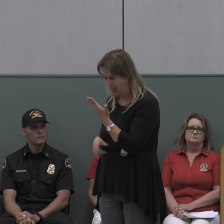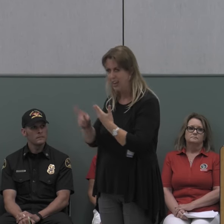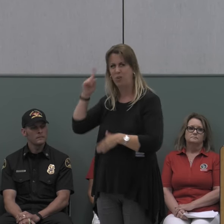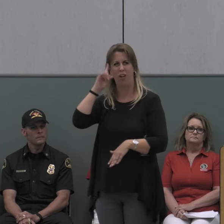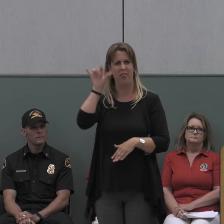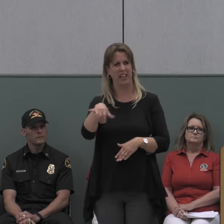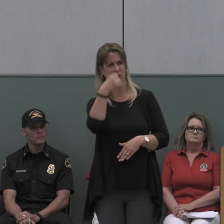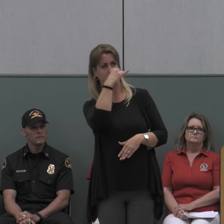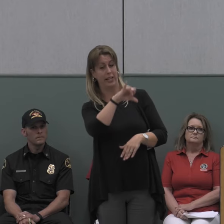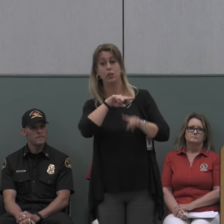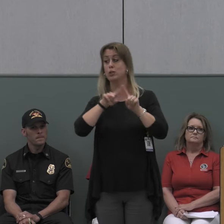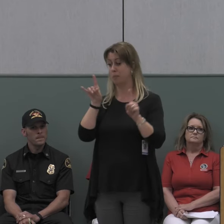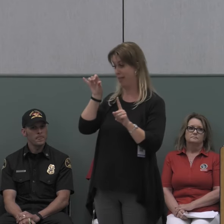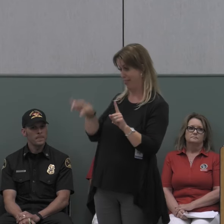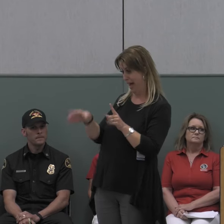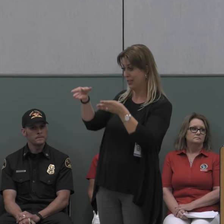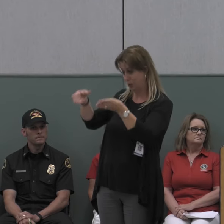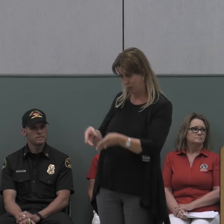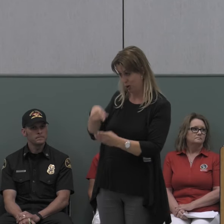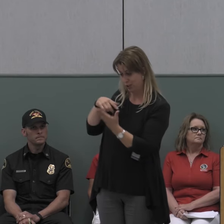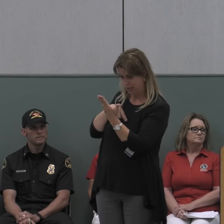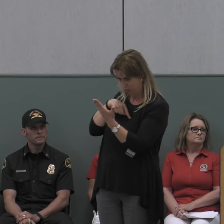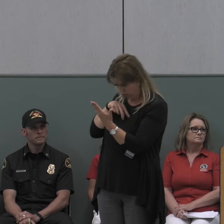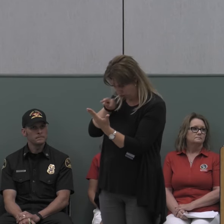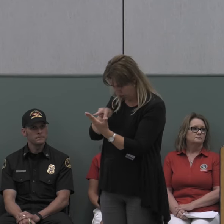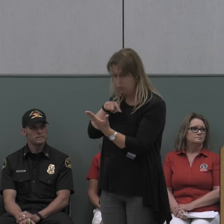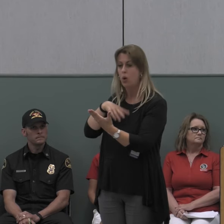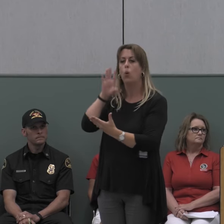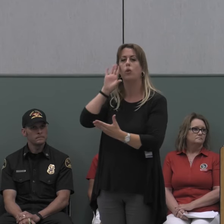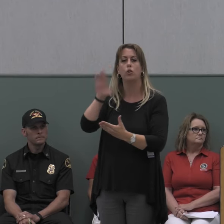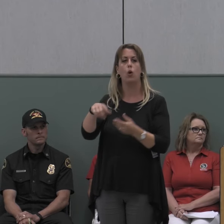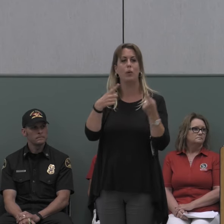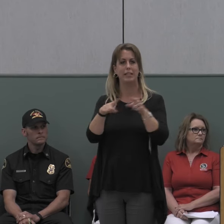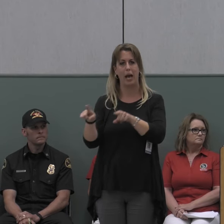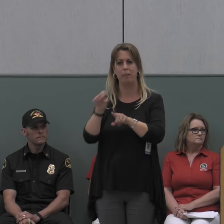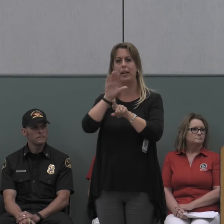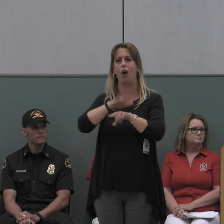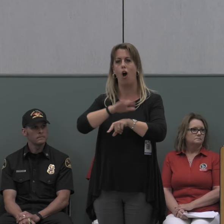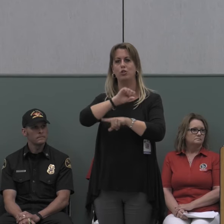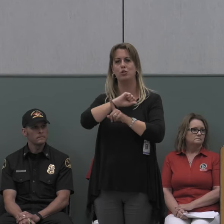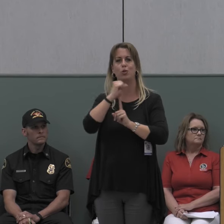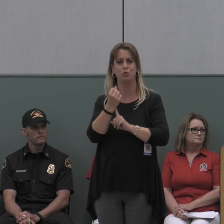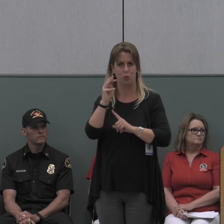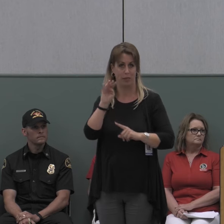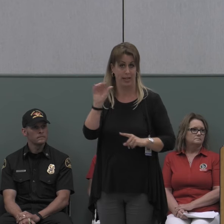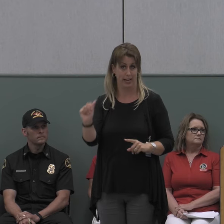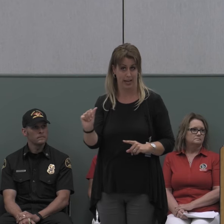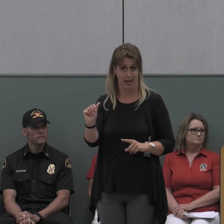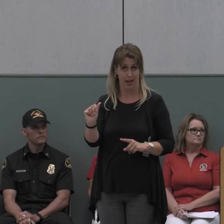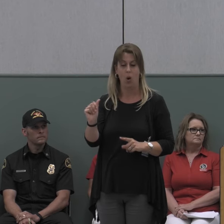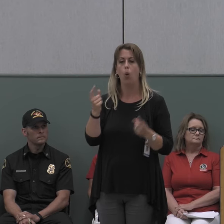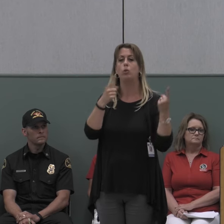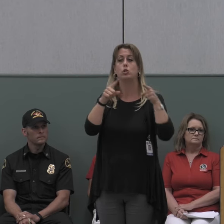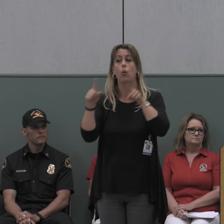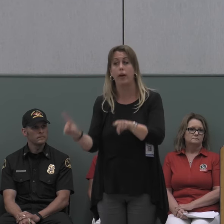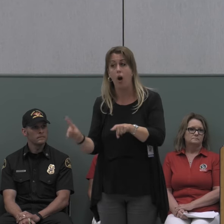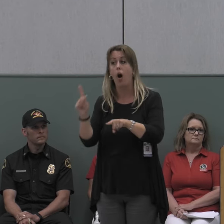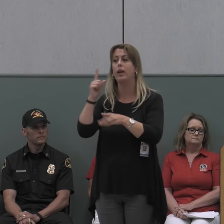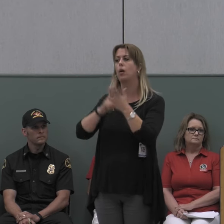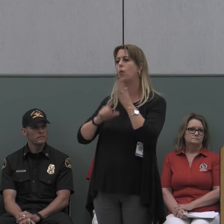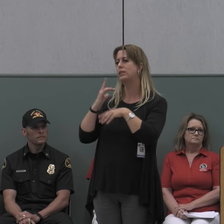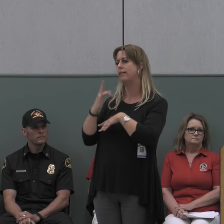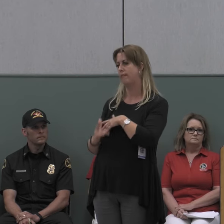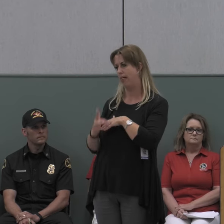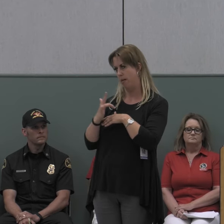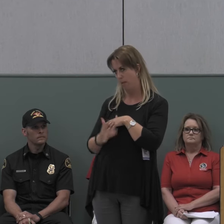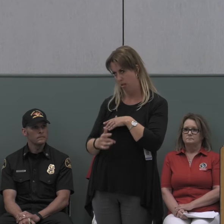That's the person, if you don't have social media, that's the person who's going to know first what's going on and what's available to you. Now, if there are still needs